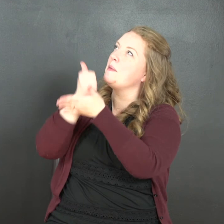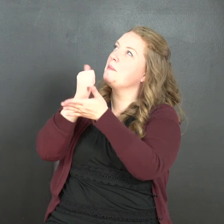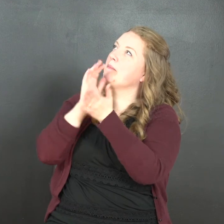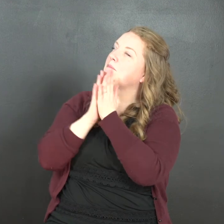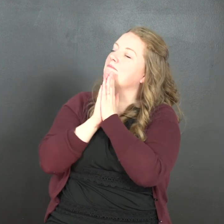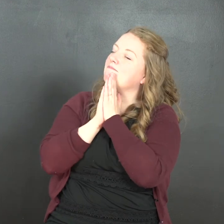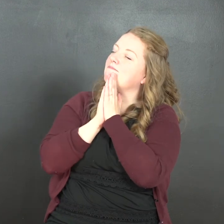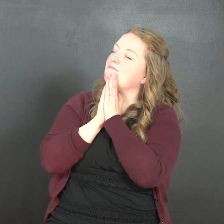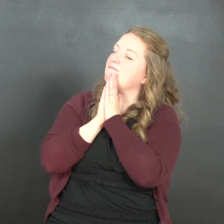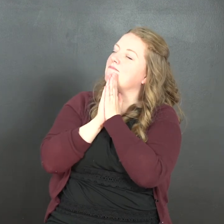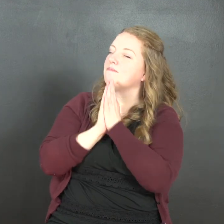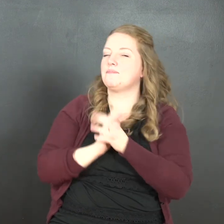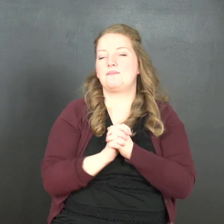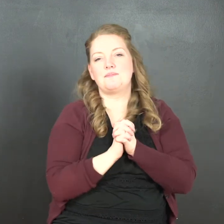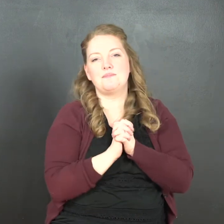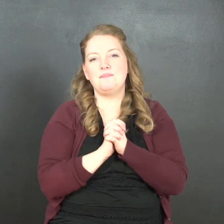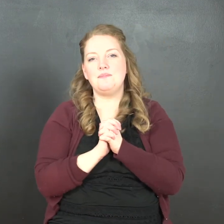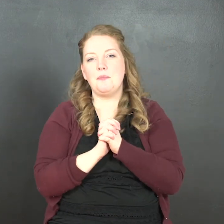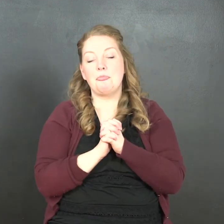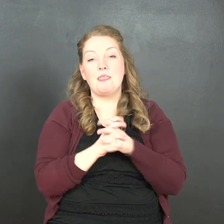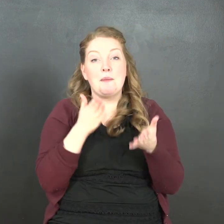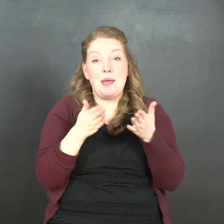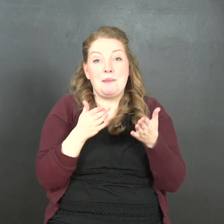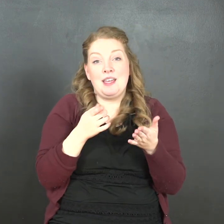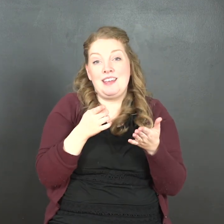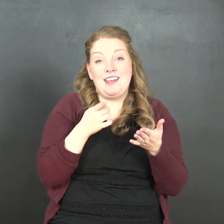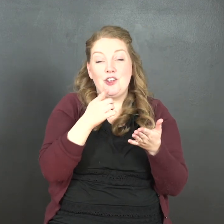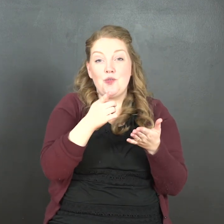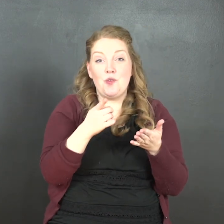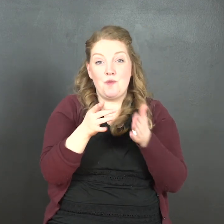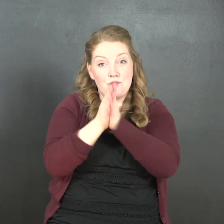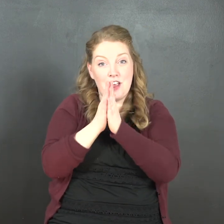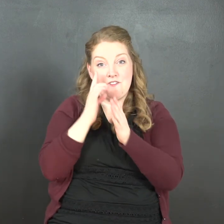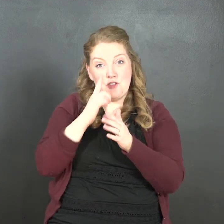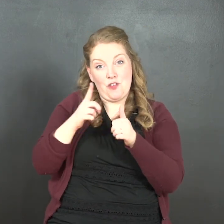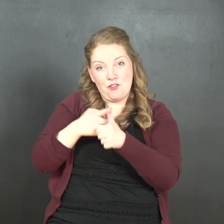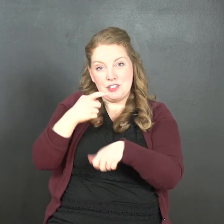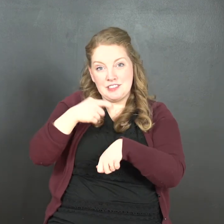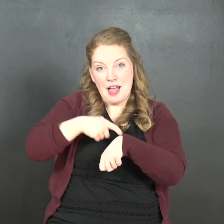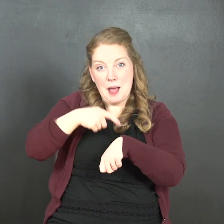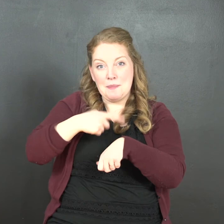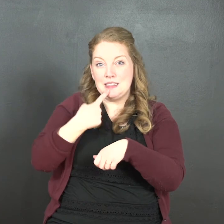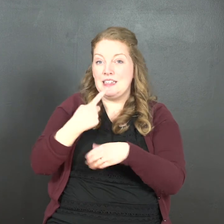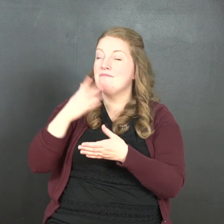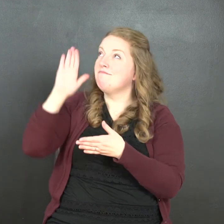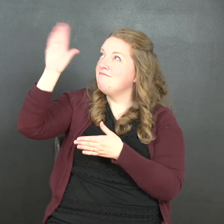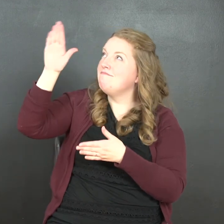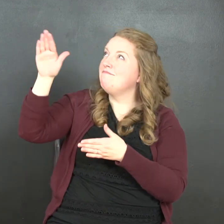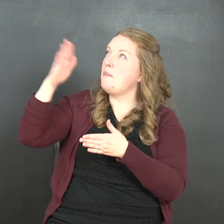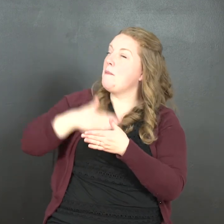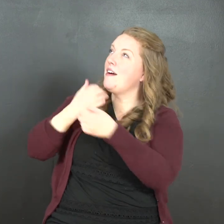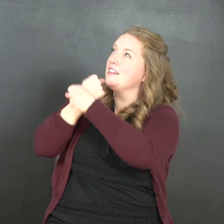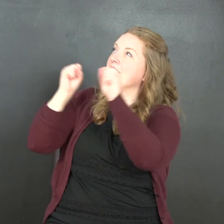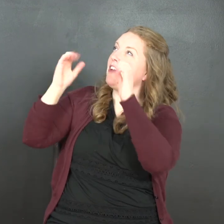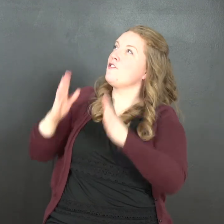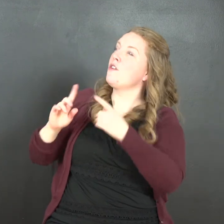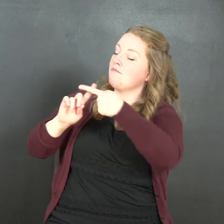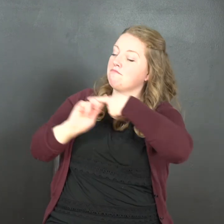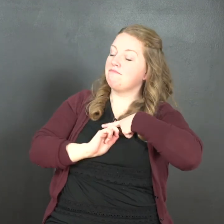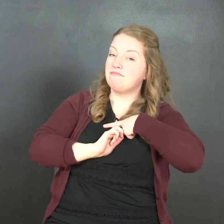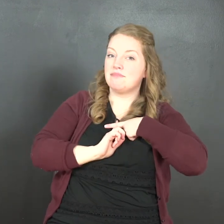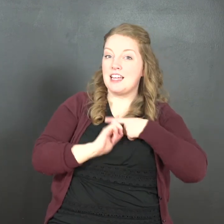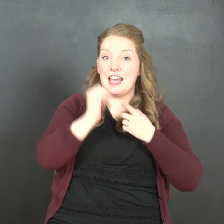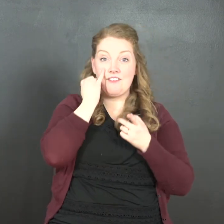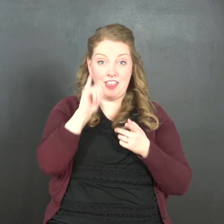trusted Christ as your Savior. Would you just let us know that? We would love to celebrate with you. We'd love to put some resources into your hands. We'd love to help you on this